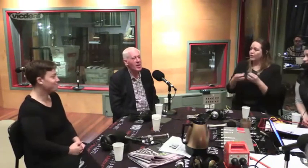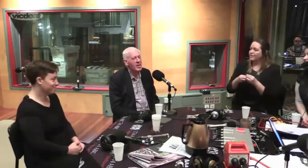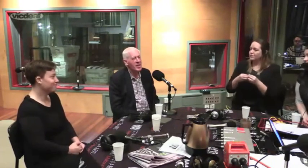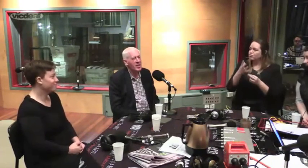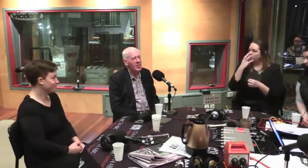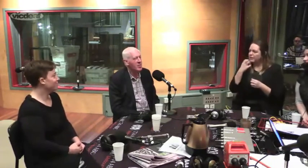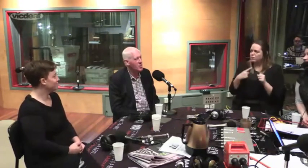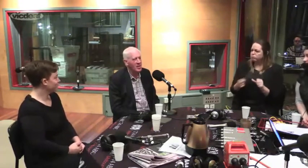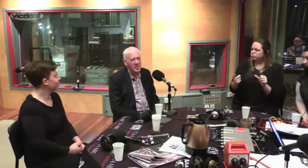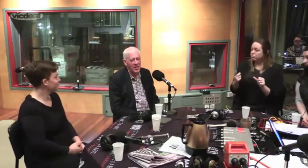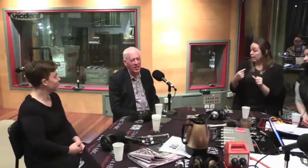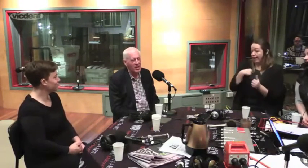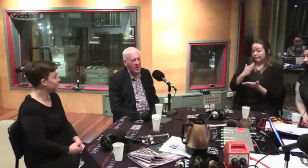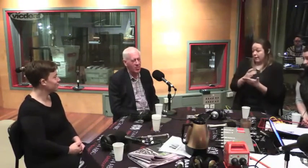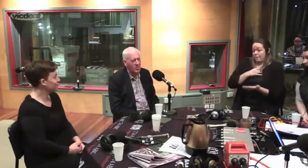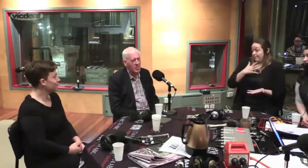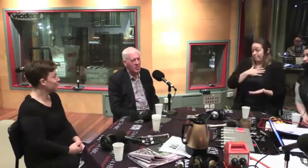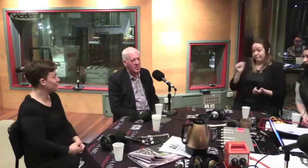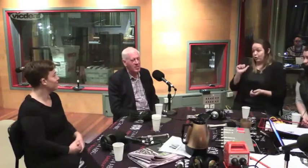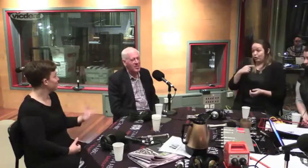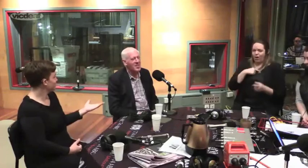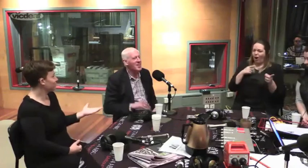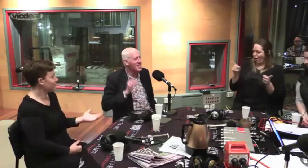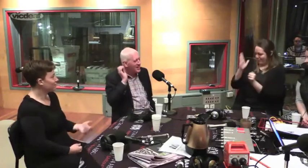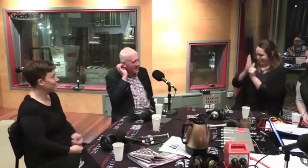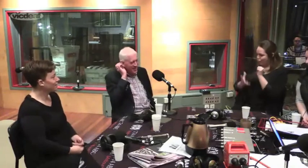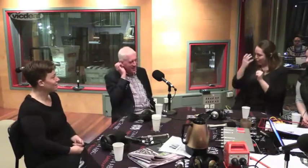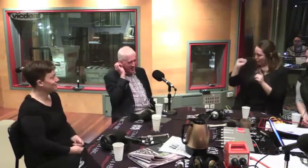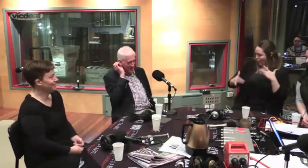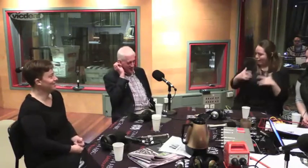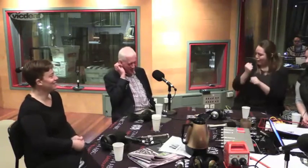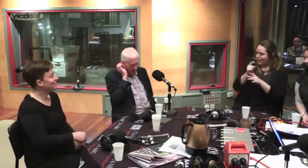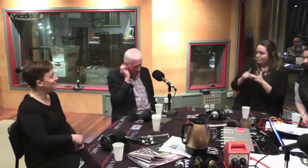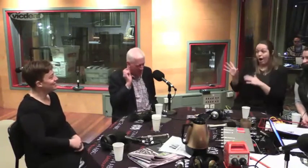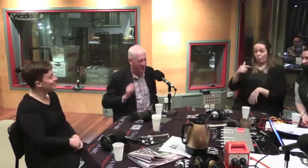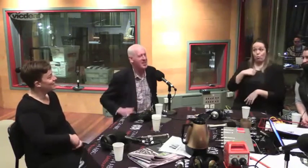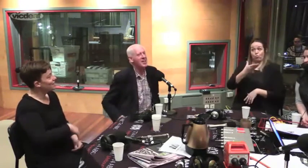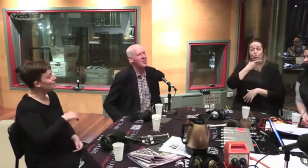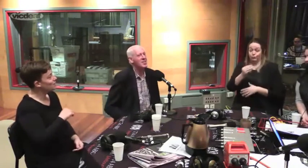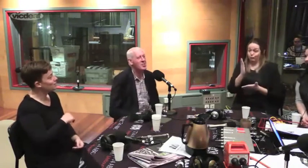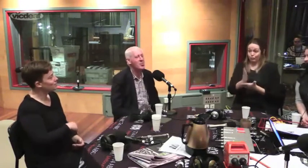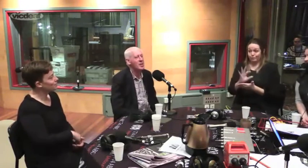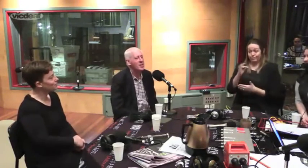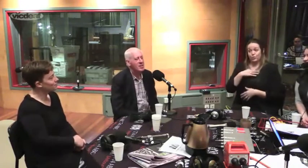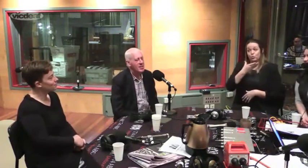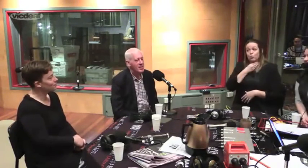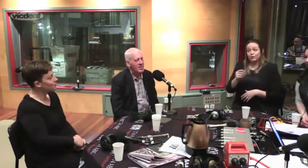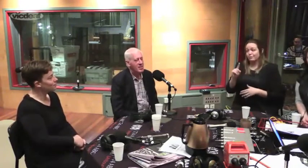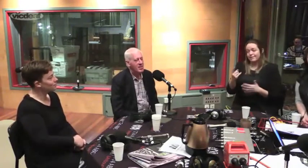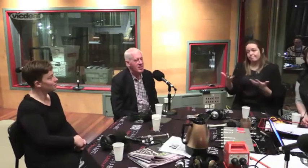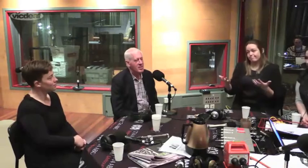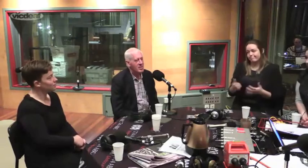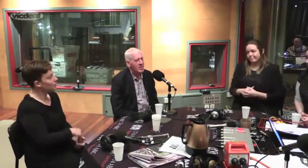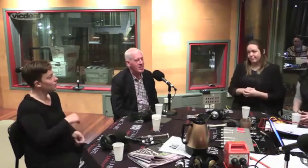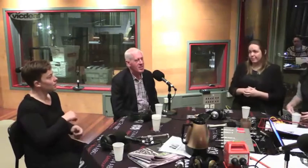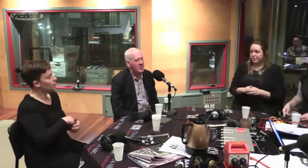grumpy way. And I've certainly done that. You've never been grumpy in your life. Oh yeah, yeah. I wish that were true, John. I wish that were true. But well, publicly, I've never